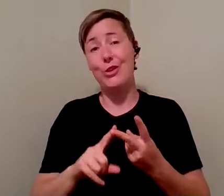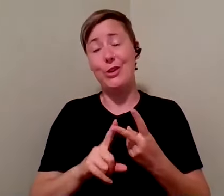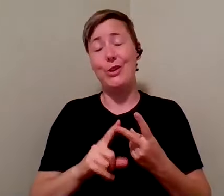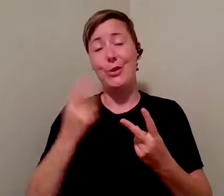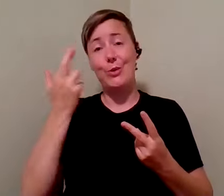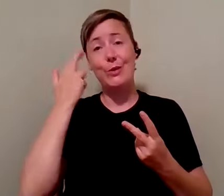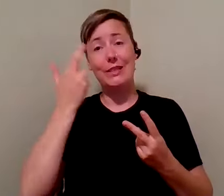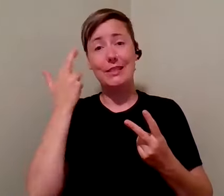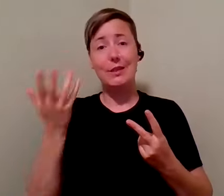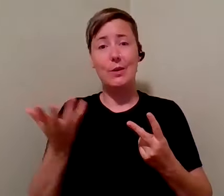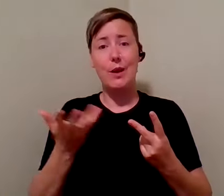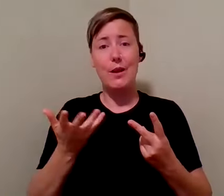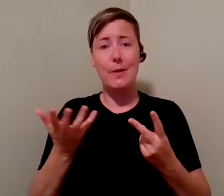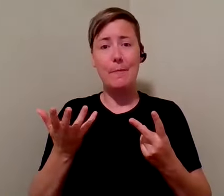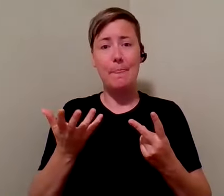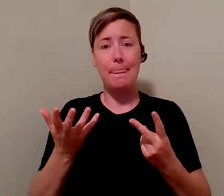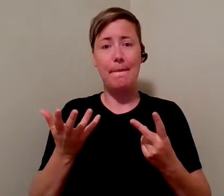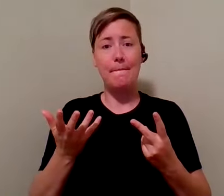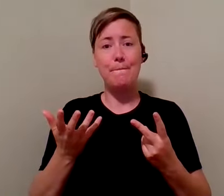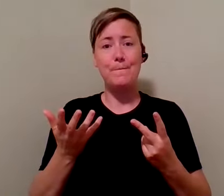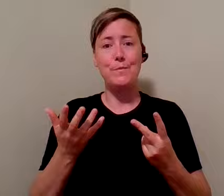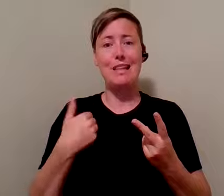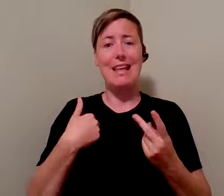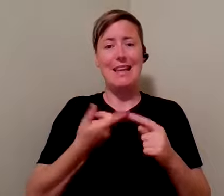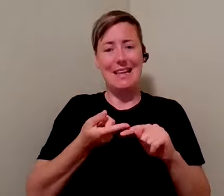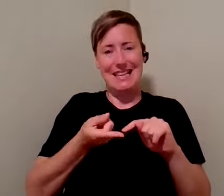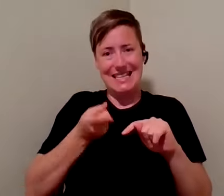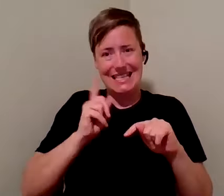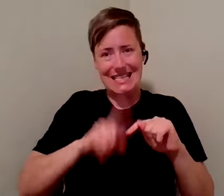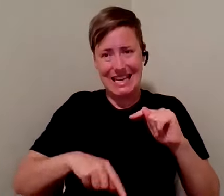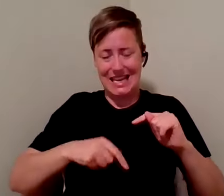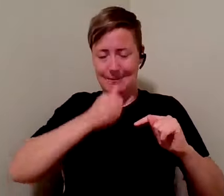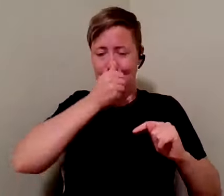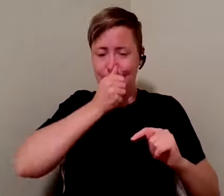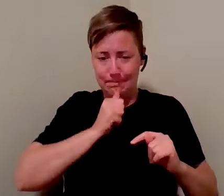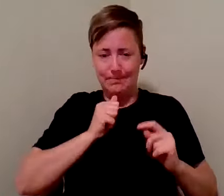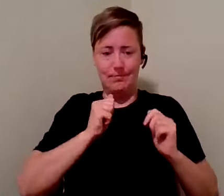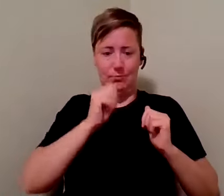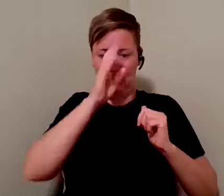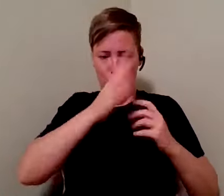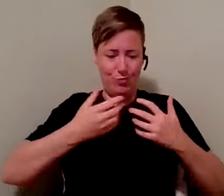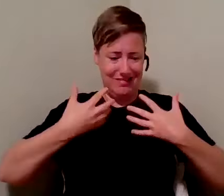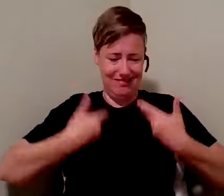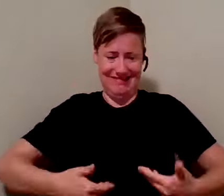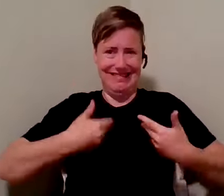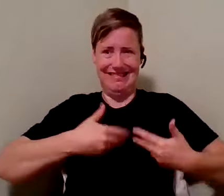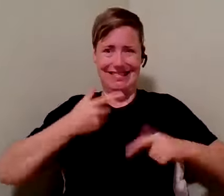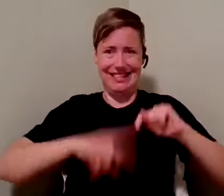that I could not stand being in my own skin. And the alcohol helped me live